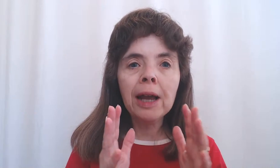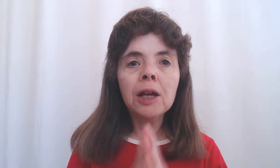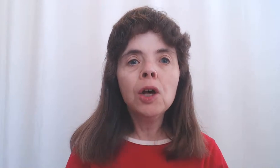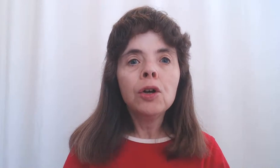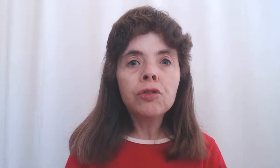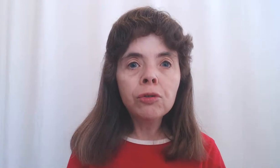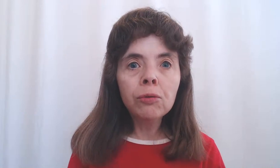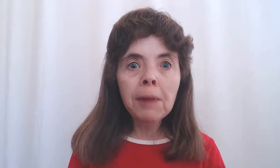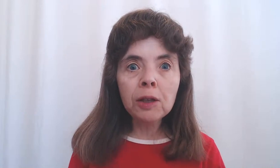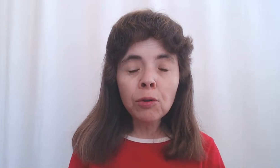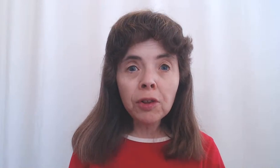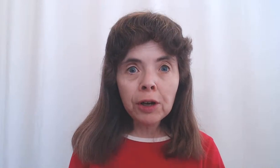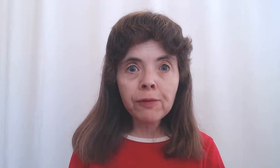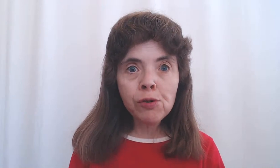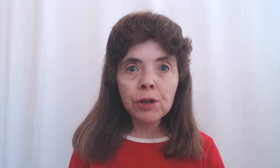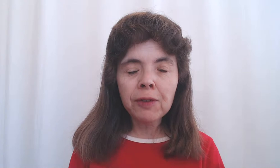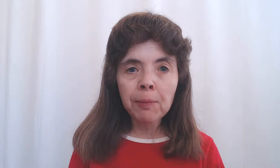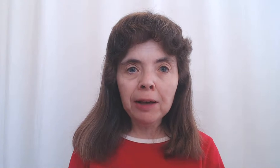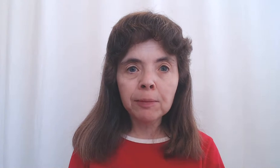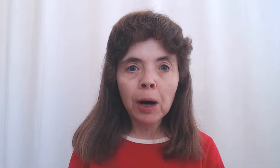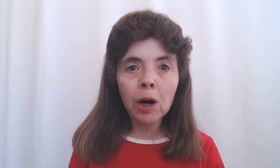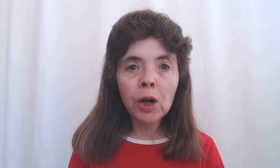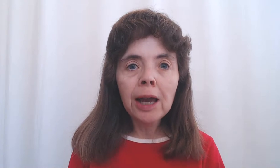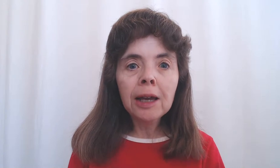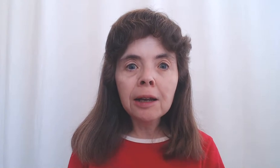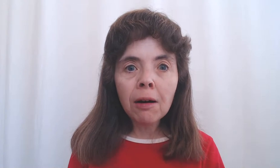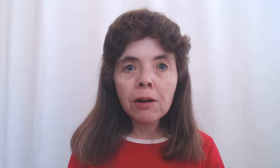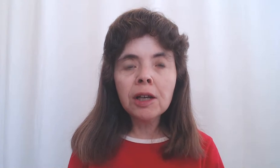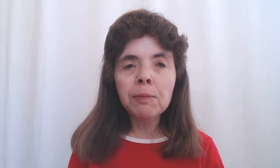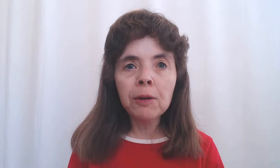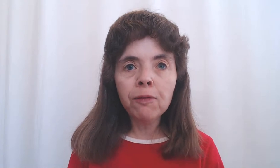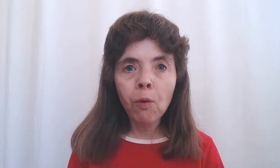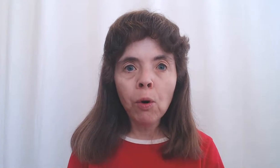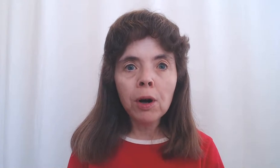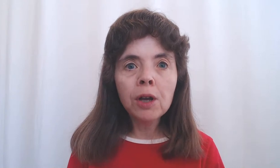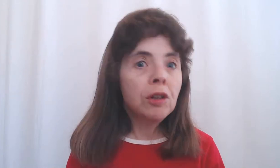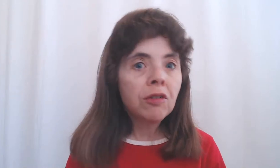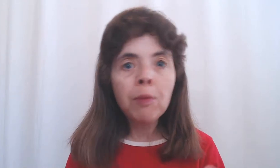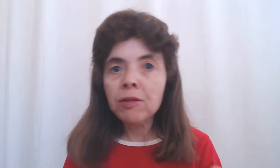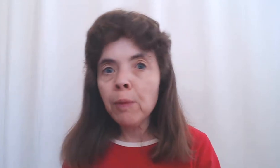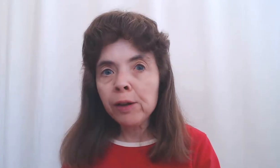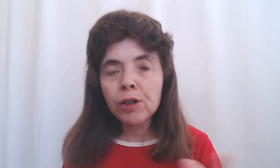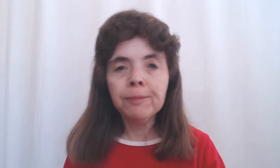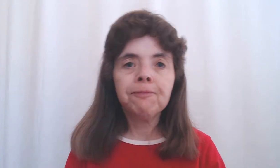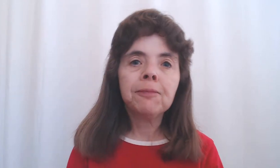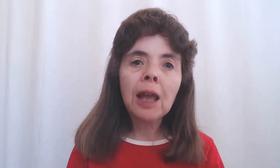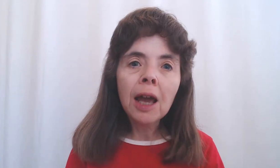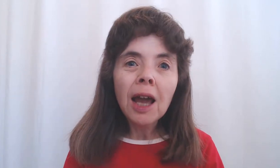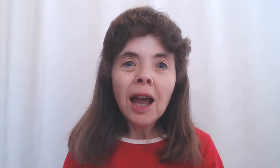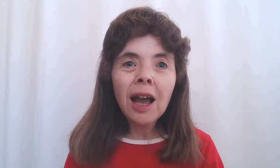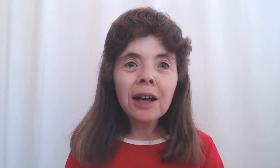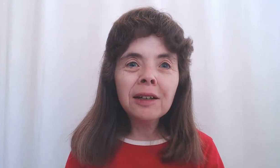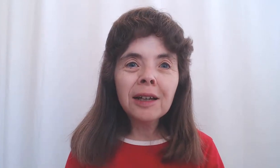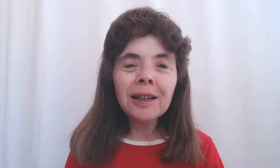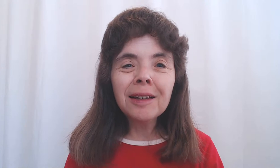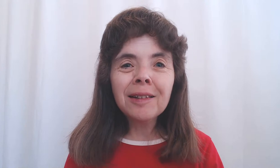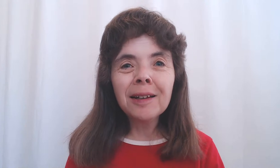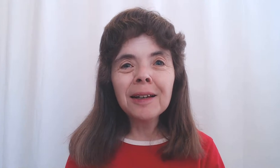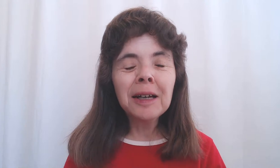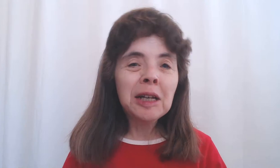to make use of the conversion of the Apostle Paul in an argument for Jesus' resurrection. And it's an